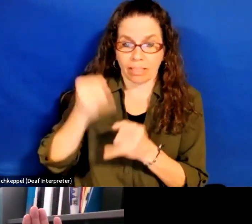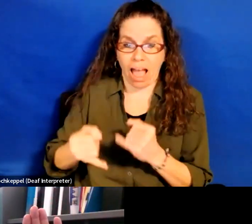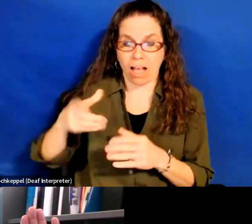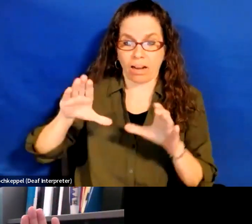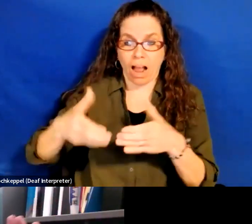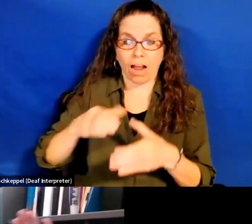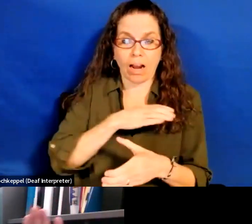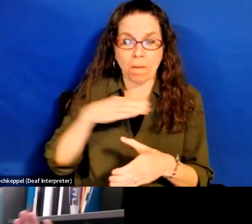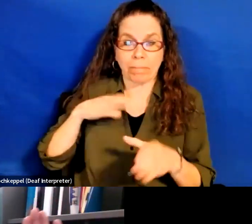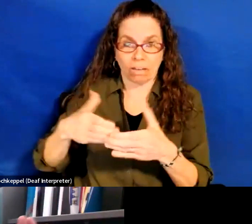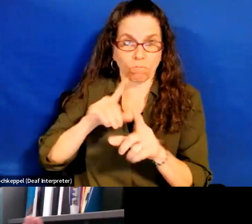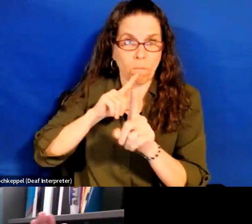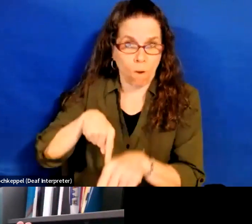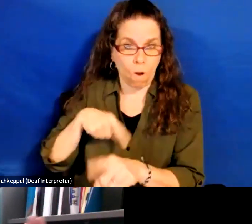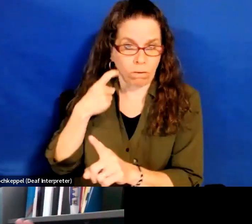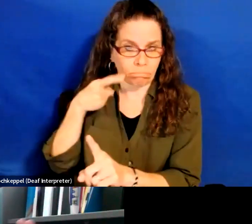Under,